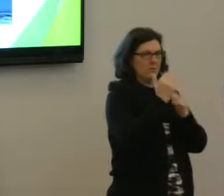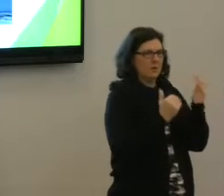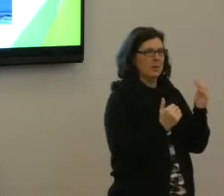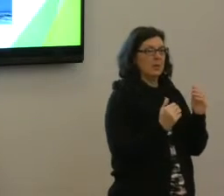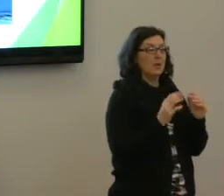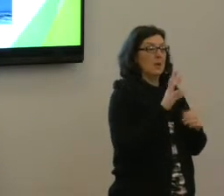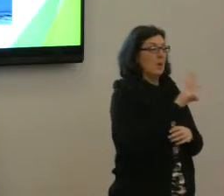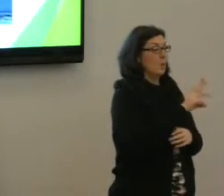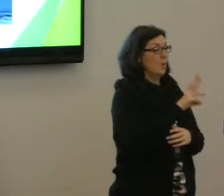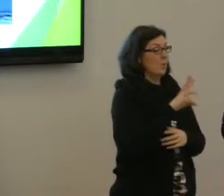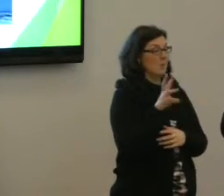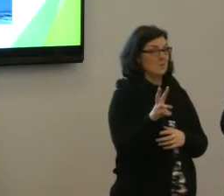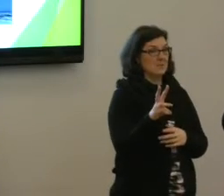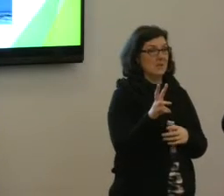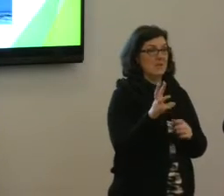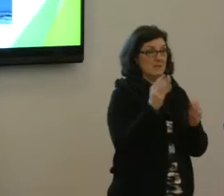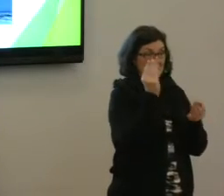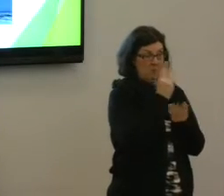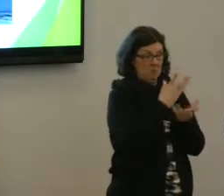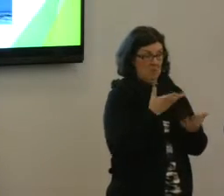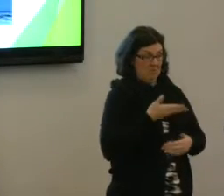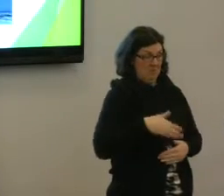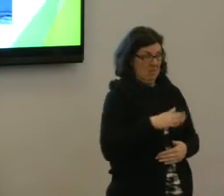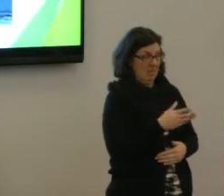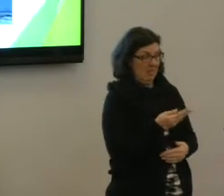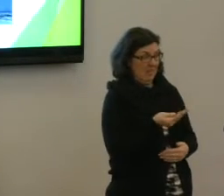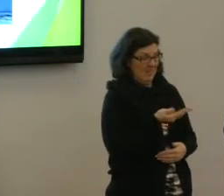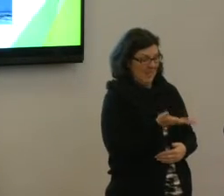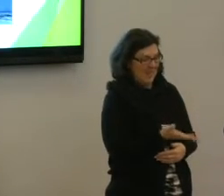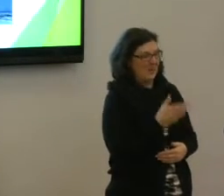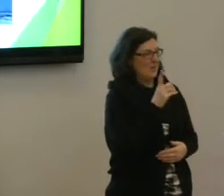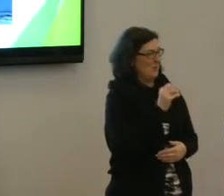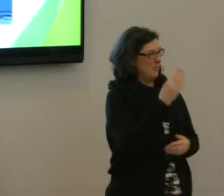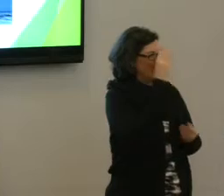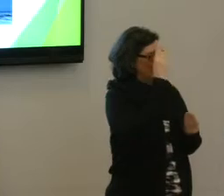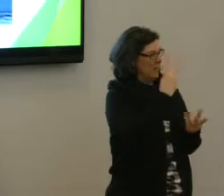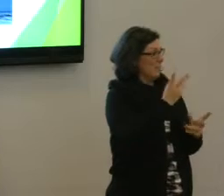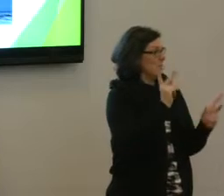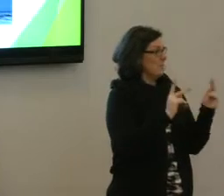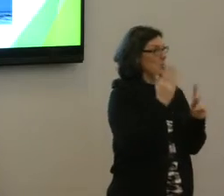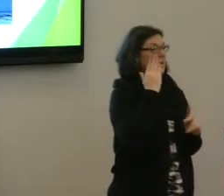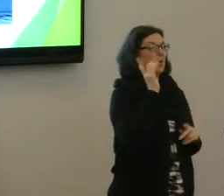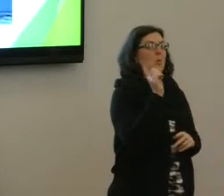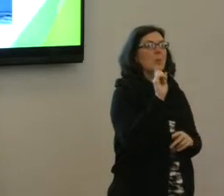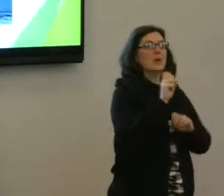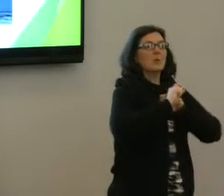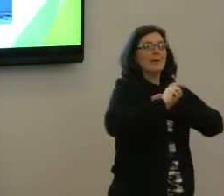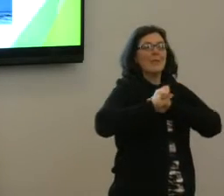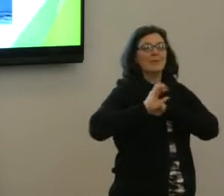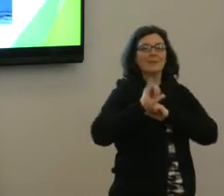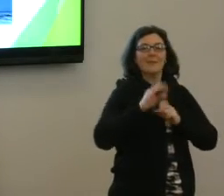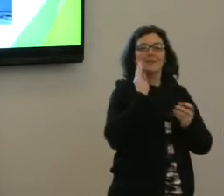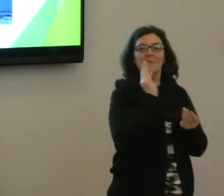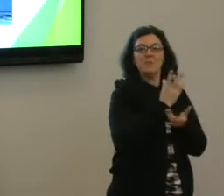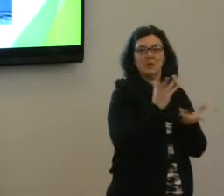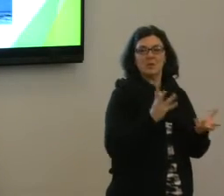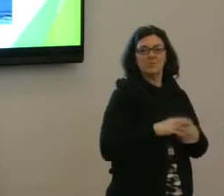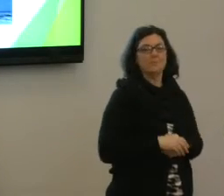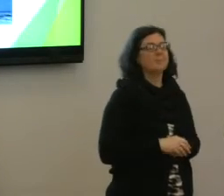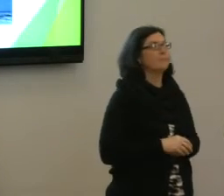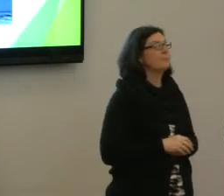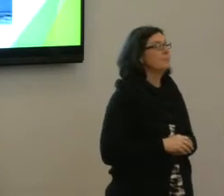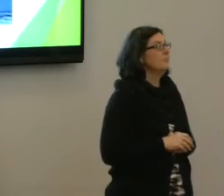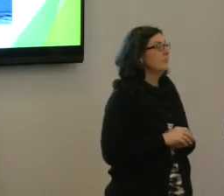our websites, those kinds of things? How do we let people know? Where do we publicize? What's the